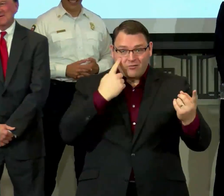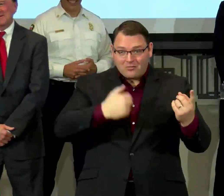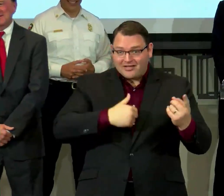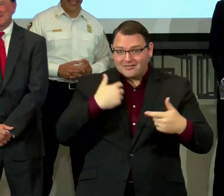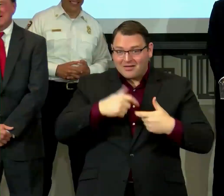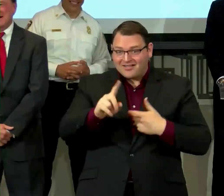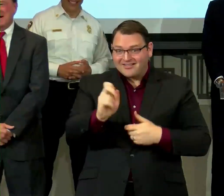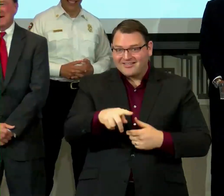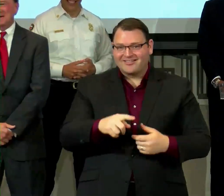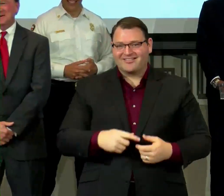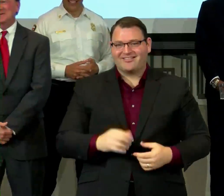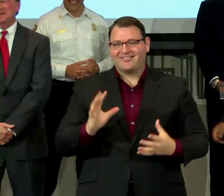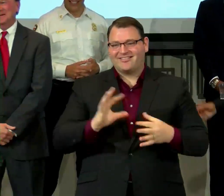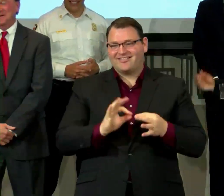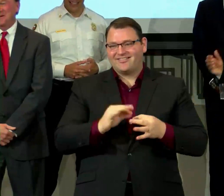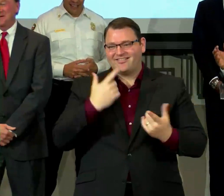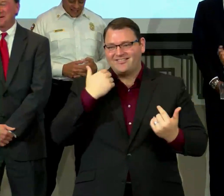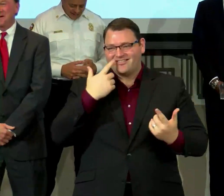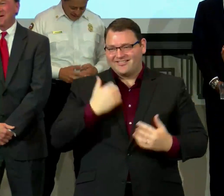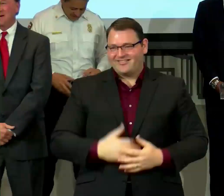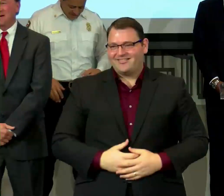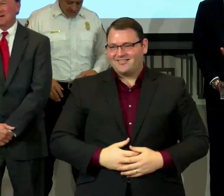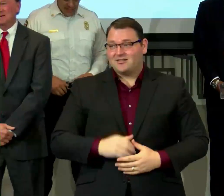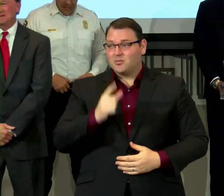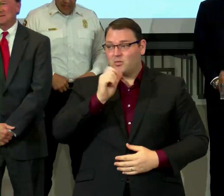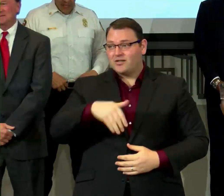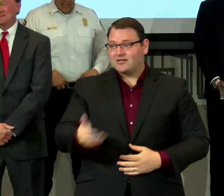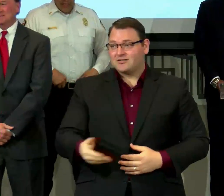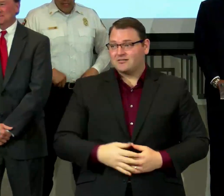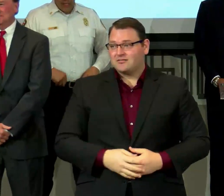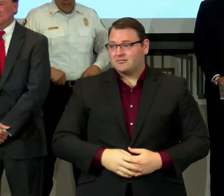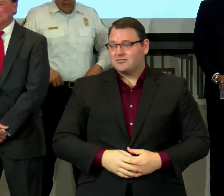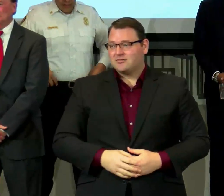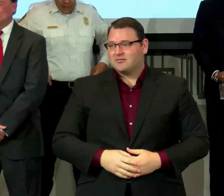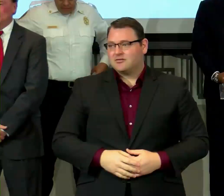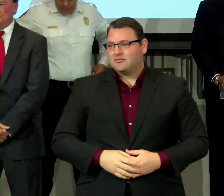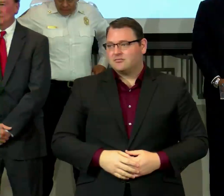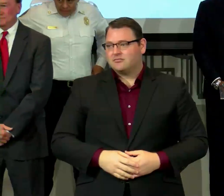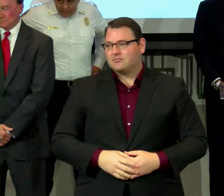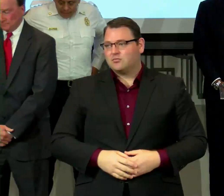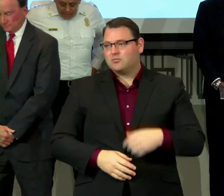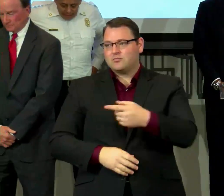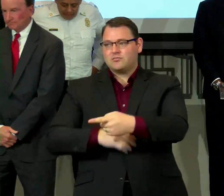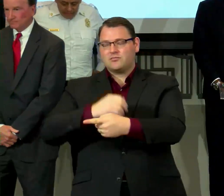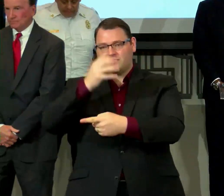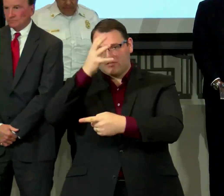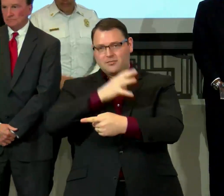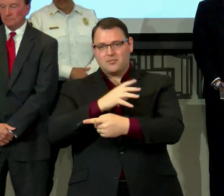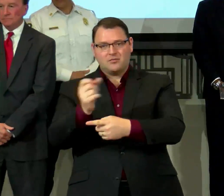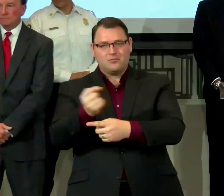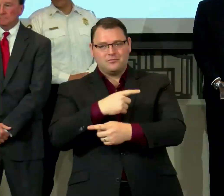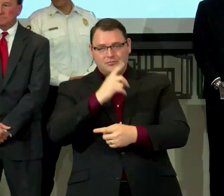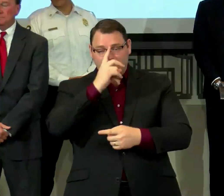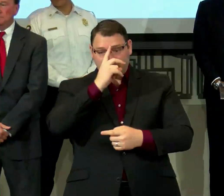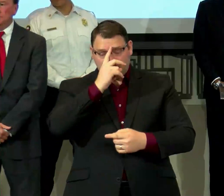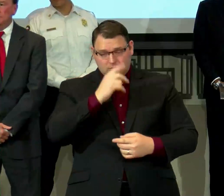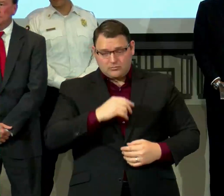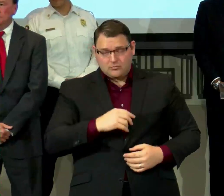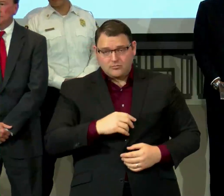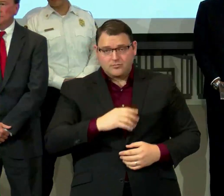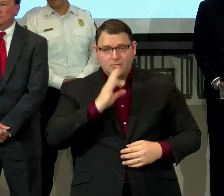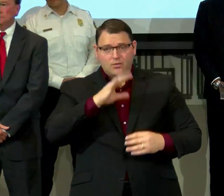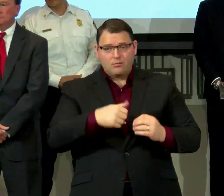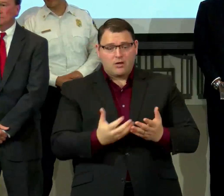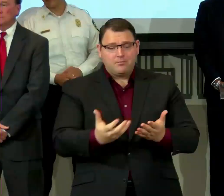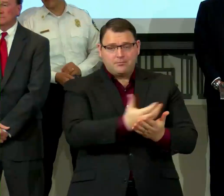Okay. español. Who's next? Mayor, with regards to the revenue that's coming in and